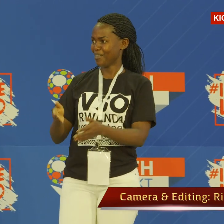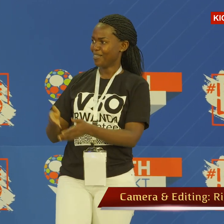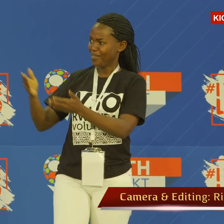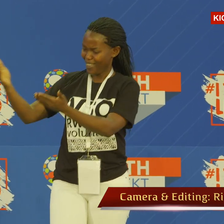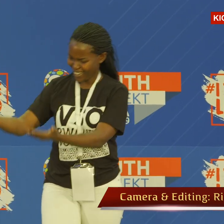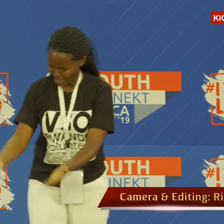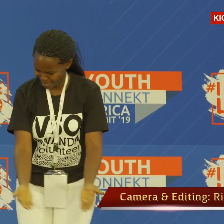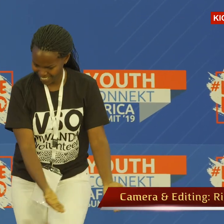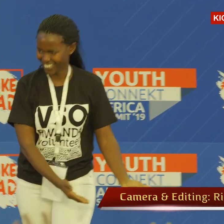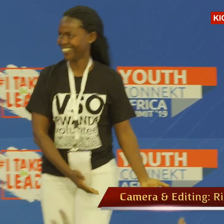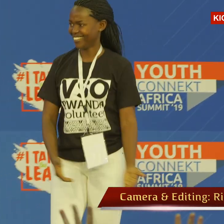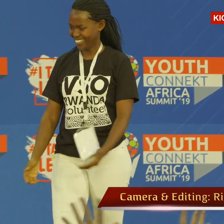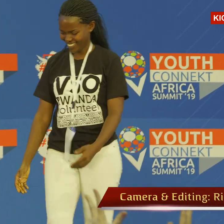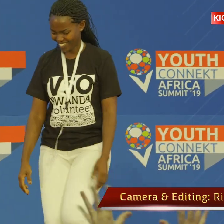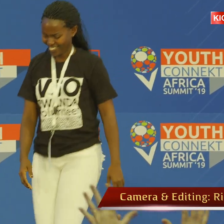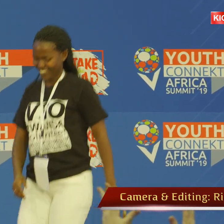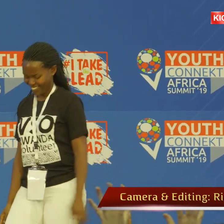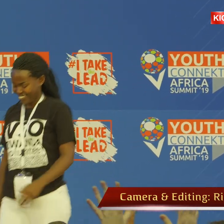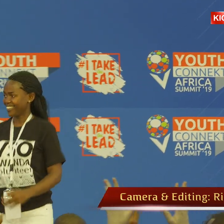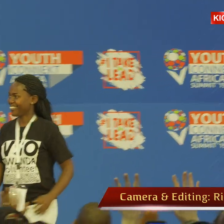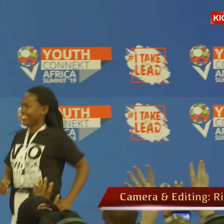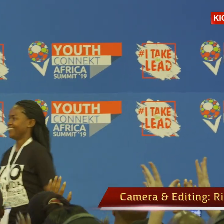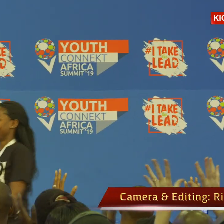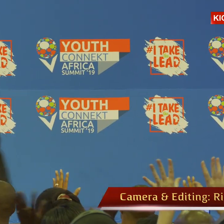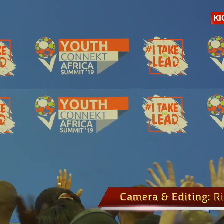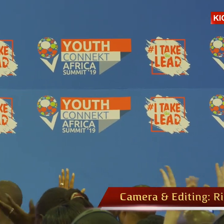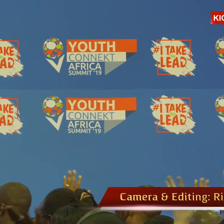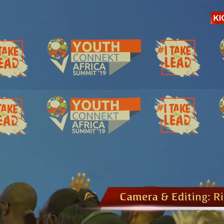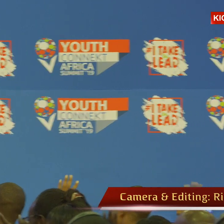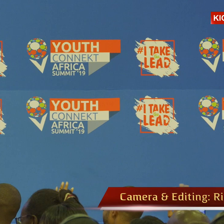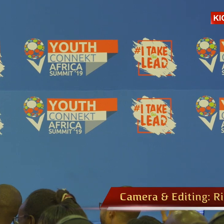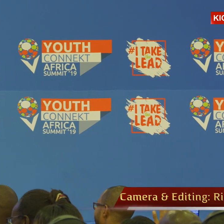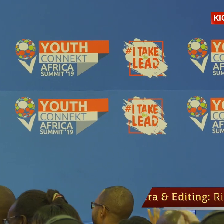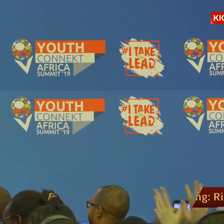To walk us through if you went on the chain. Thank you.